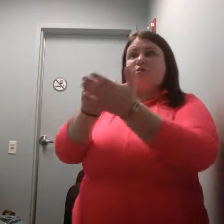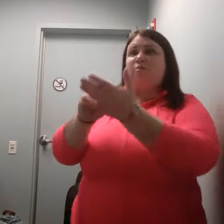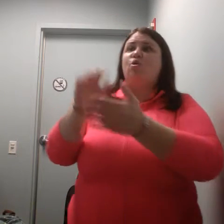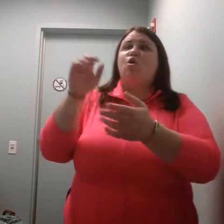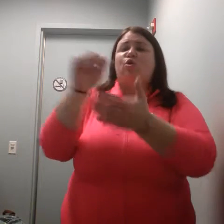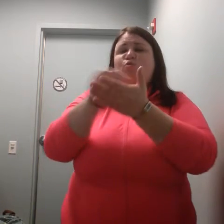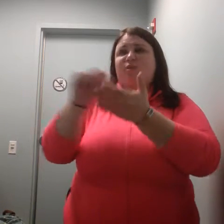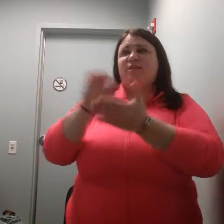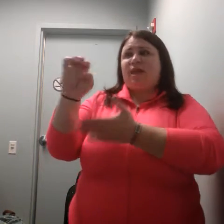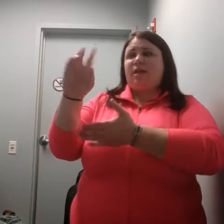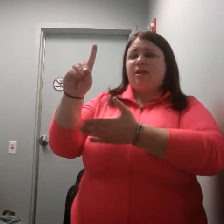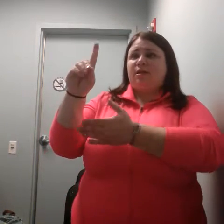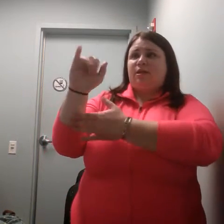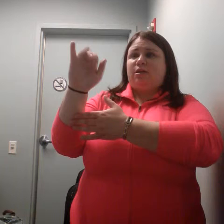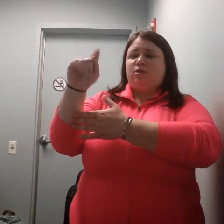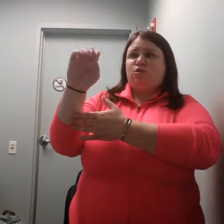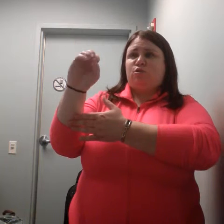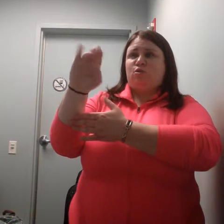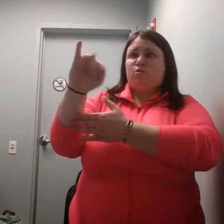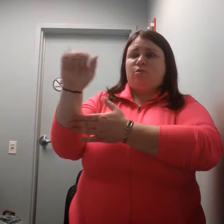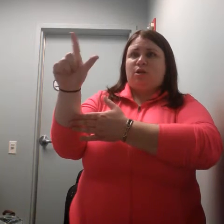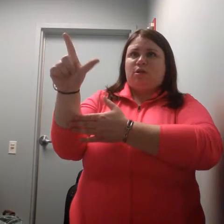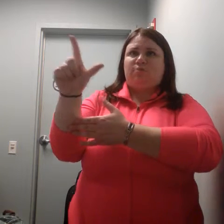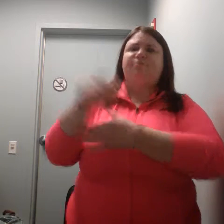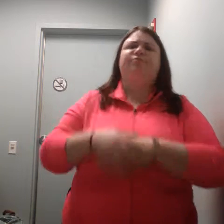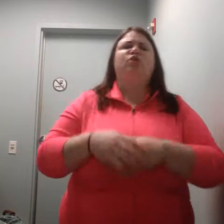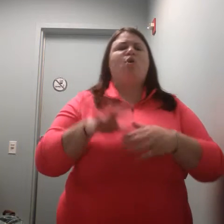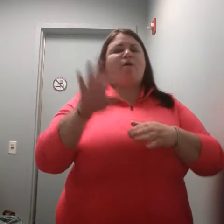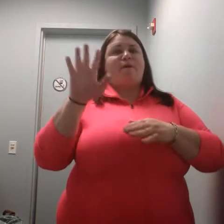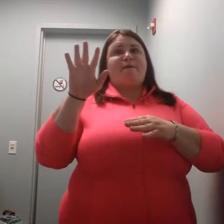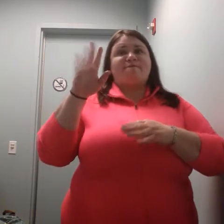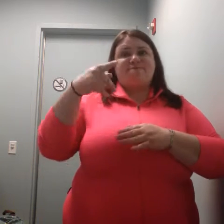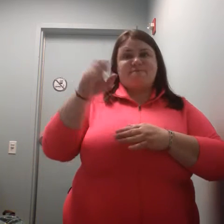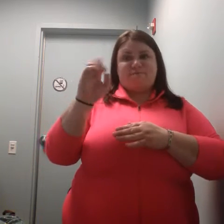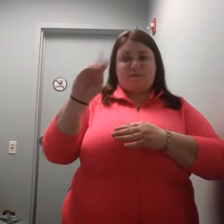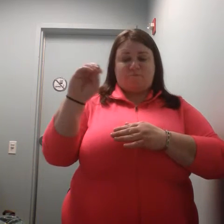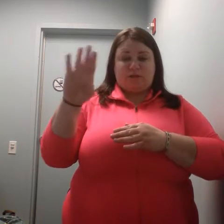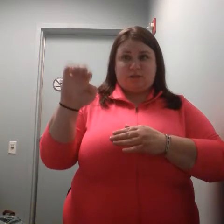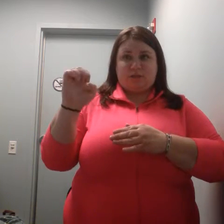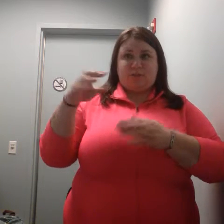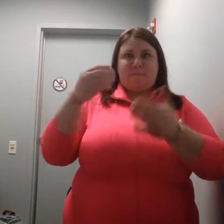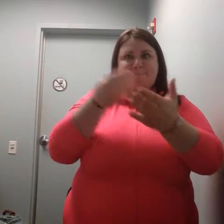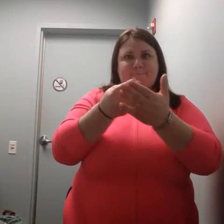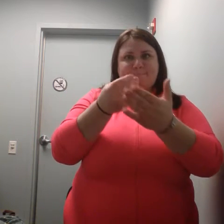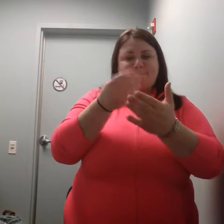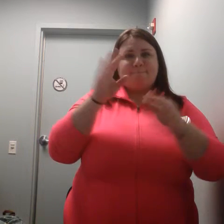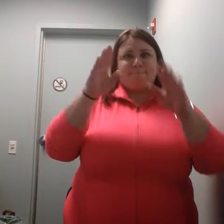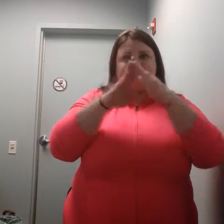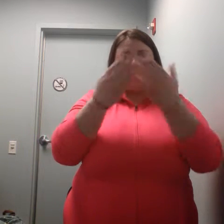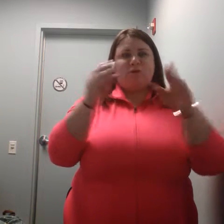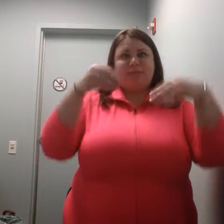Phoebe. What's going to happen to the sales of Phoebe's books? They're going to go up. And what's going to happen to Phoebe's bank